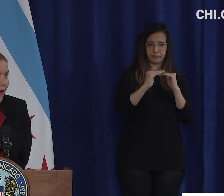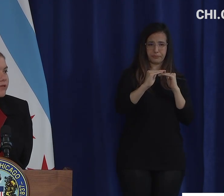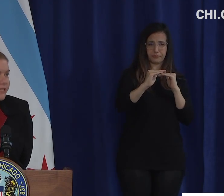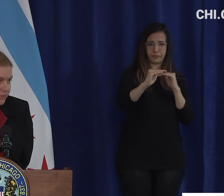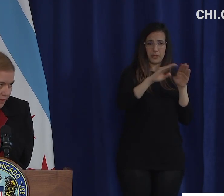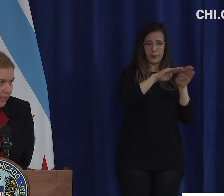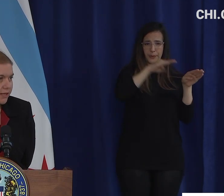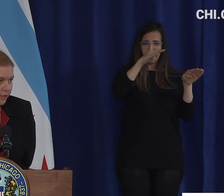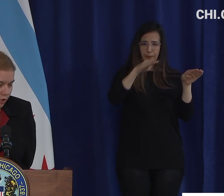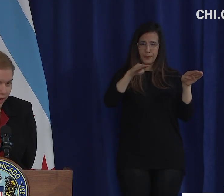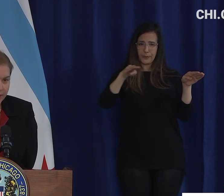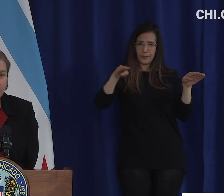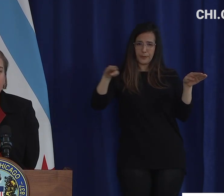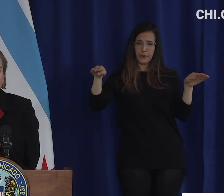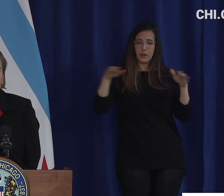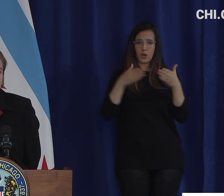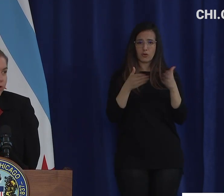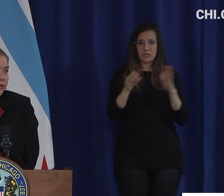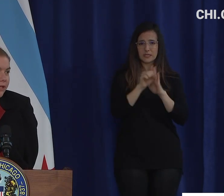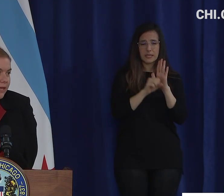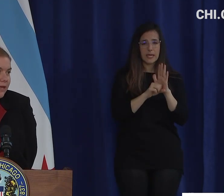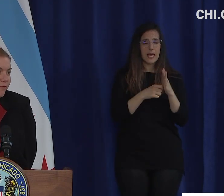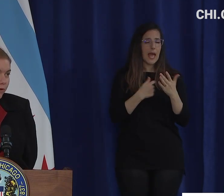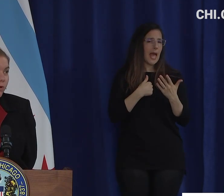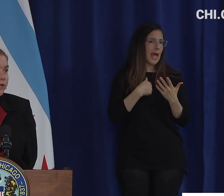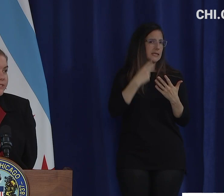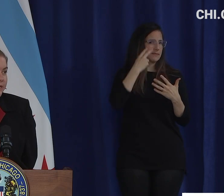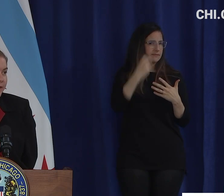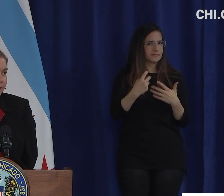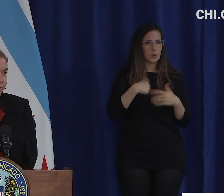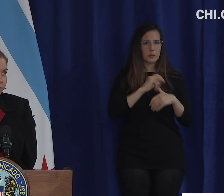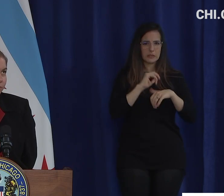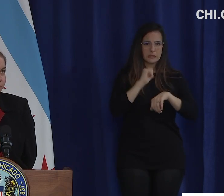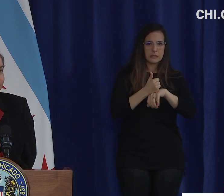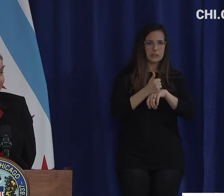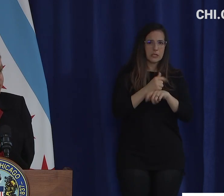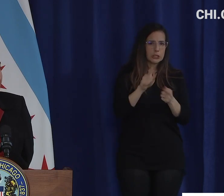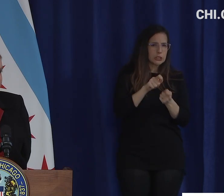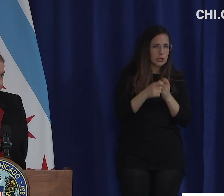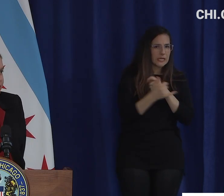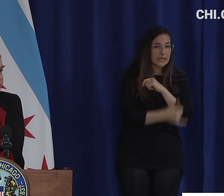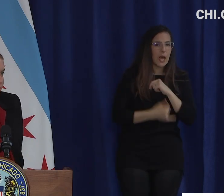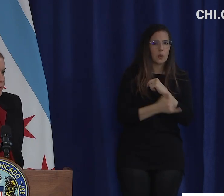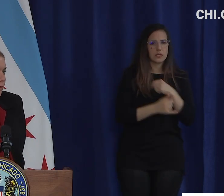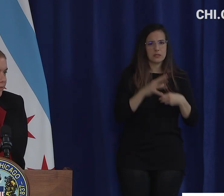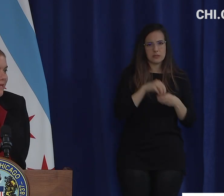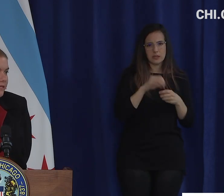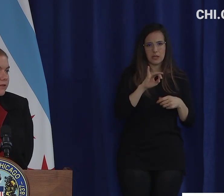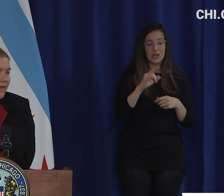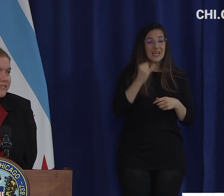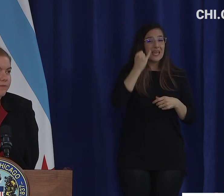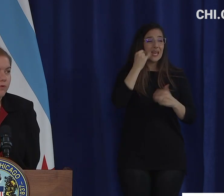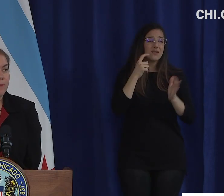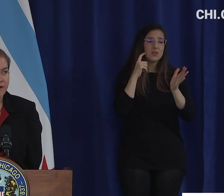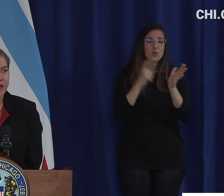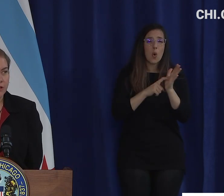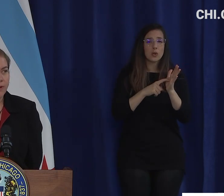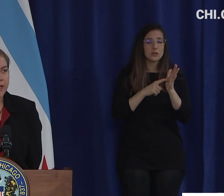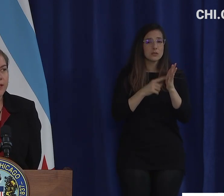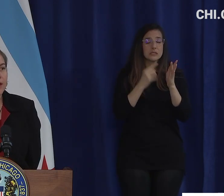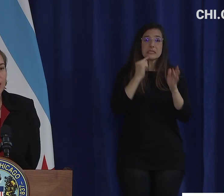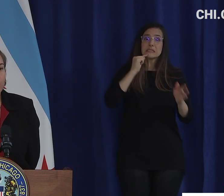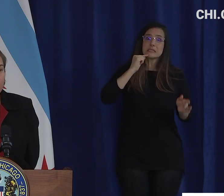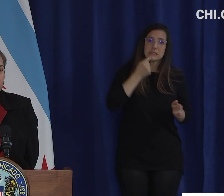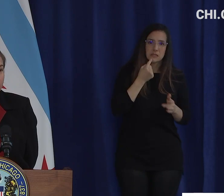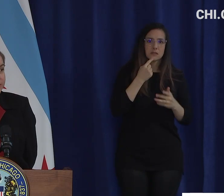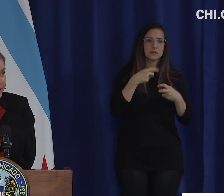in place for counties within Illinois. Certainly if we were to see major issues, that's something we might